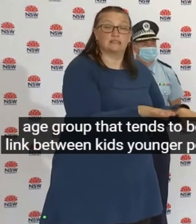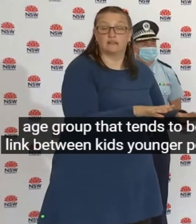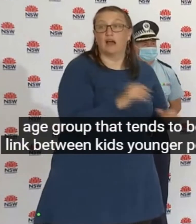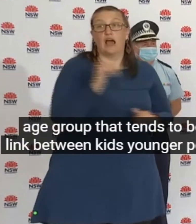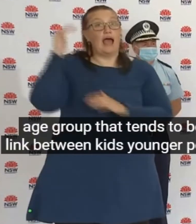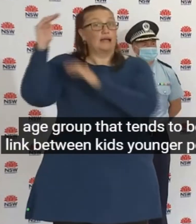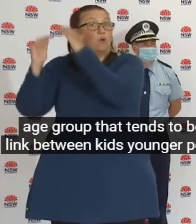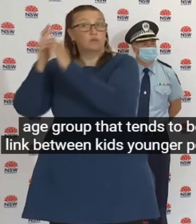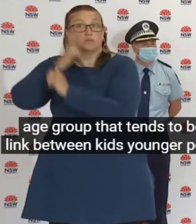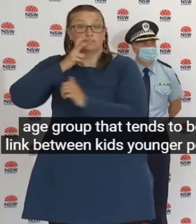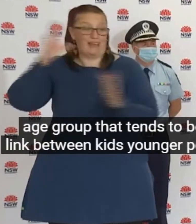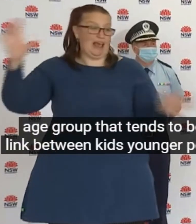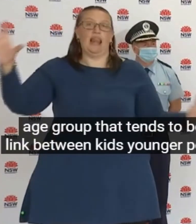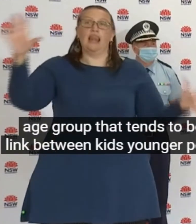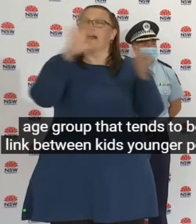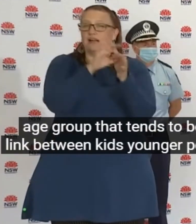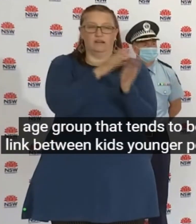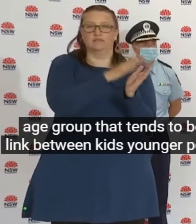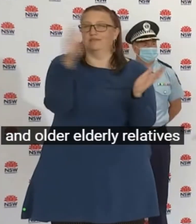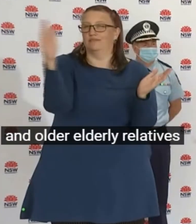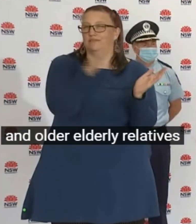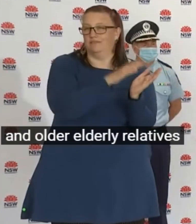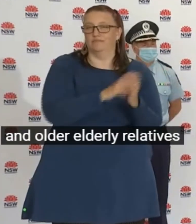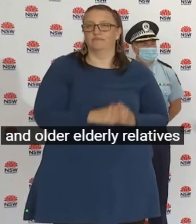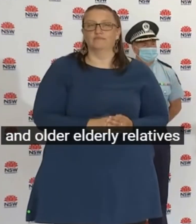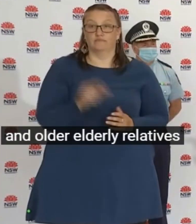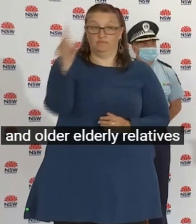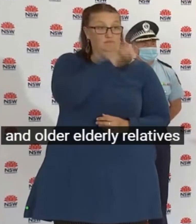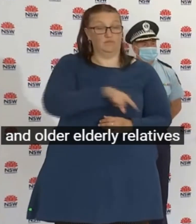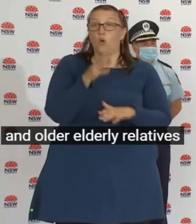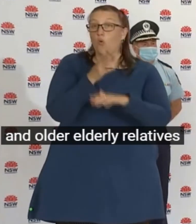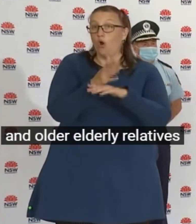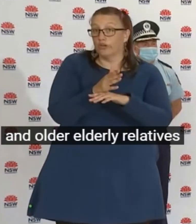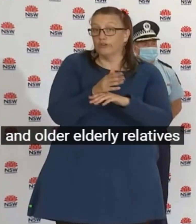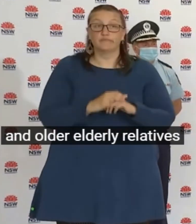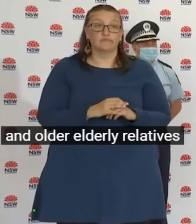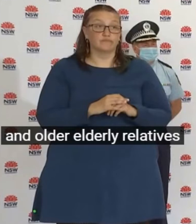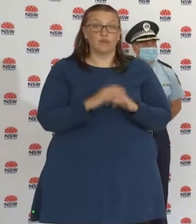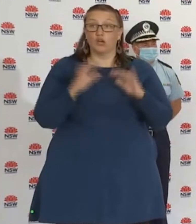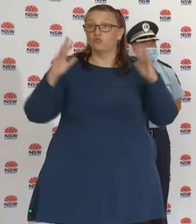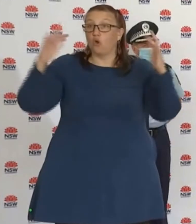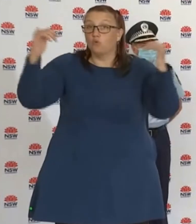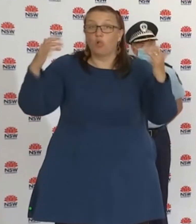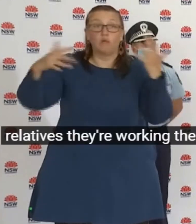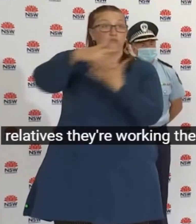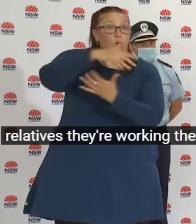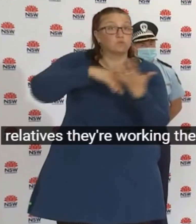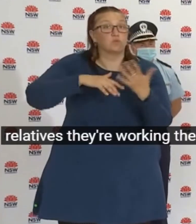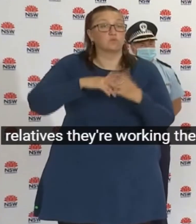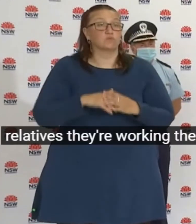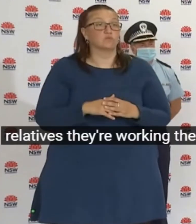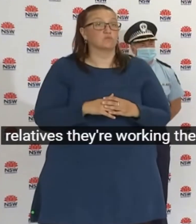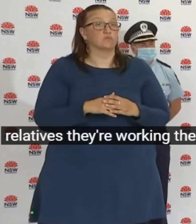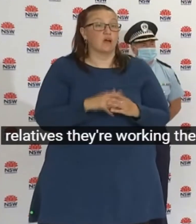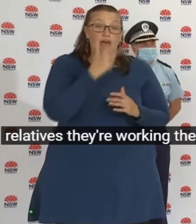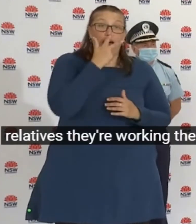older elderly relatives. They're working, they have big social networks. And so if you're in that age group, it's important that